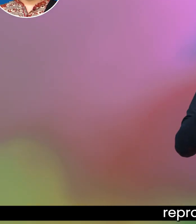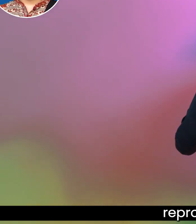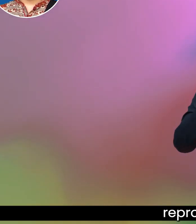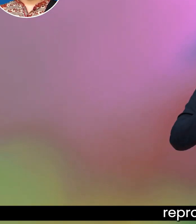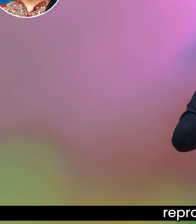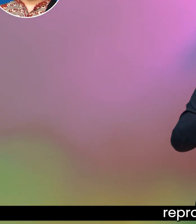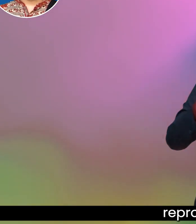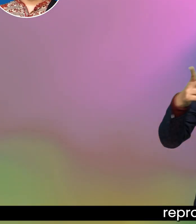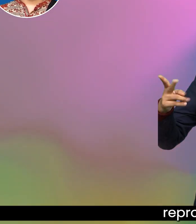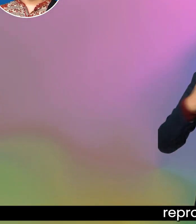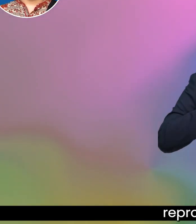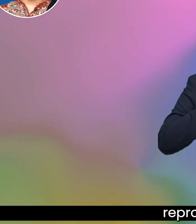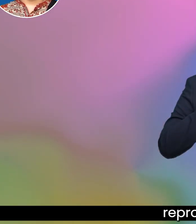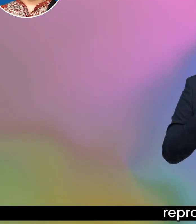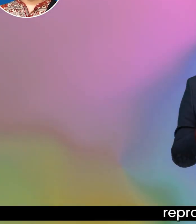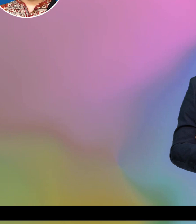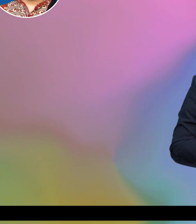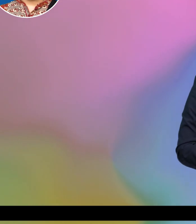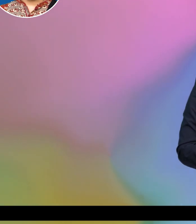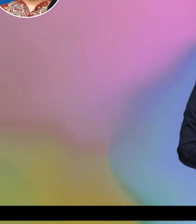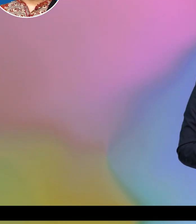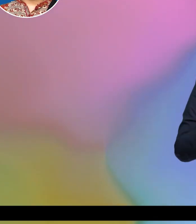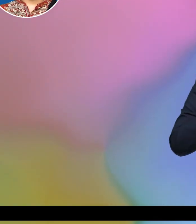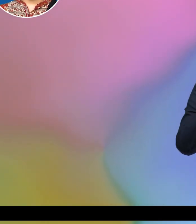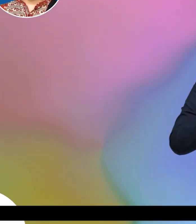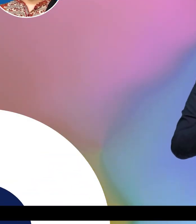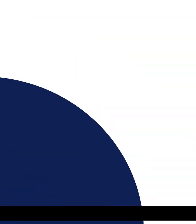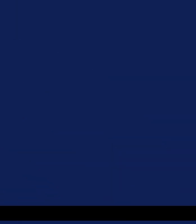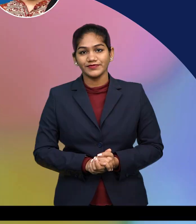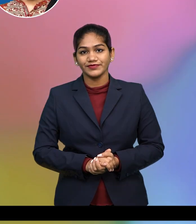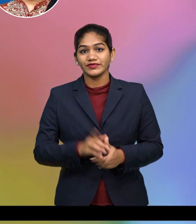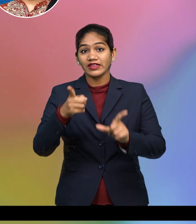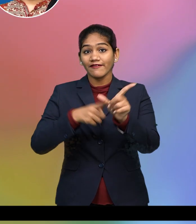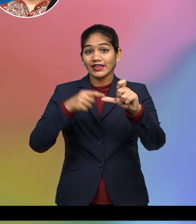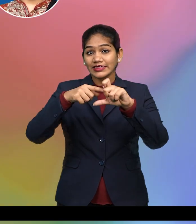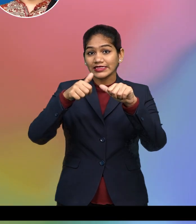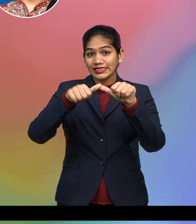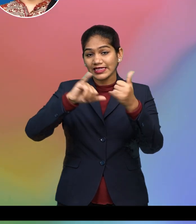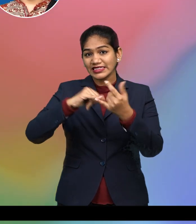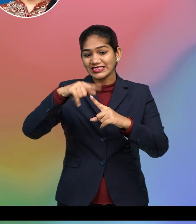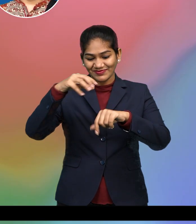in organisms such as yeast,